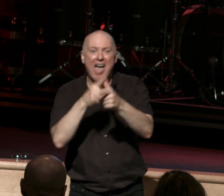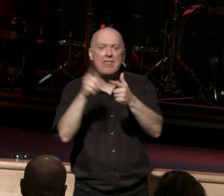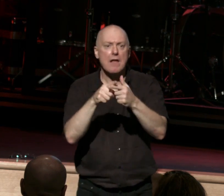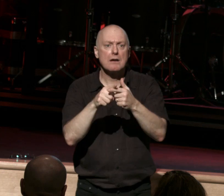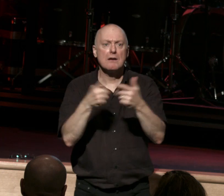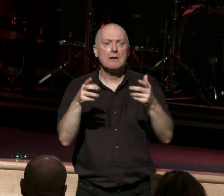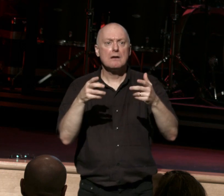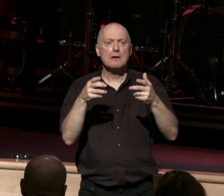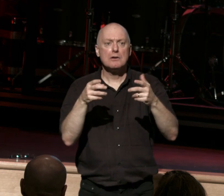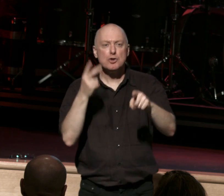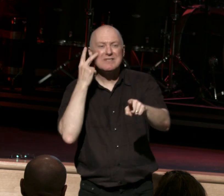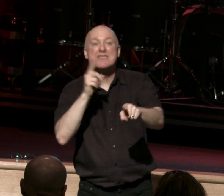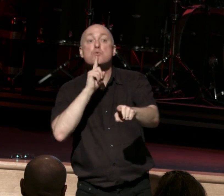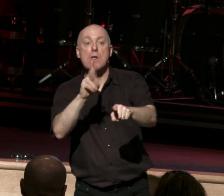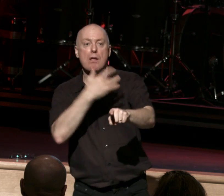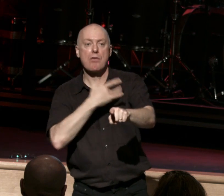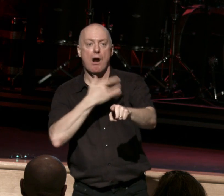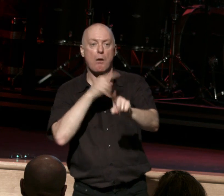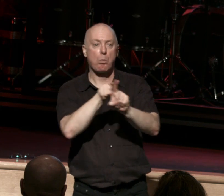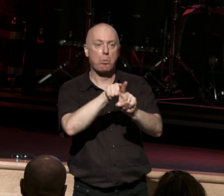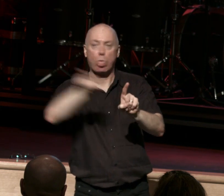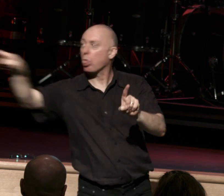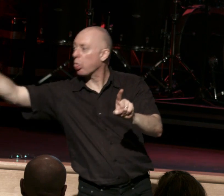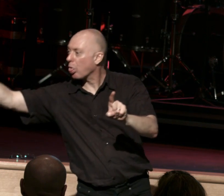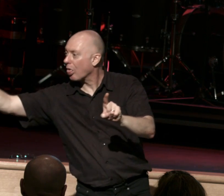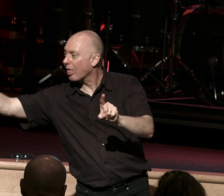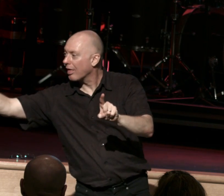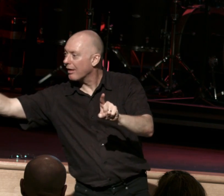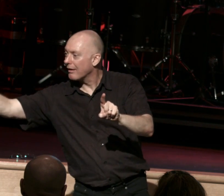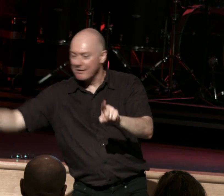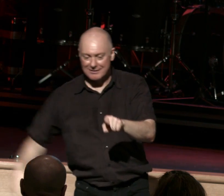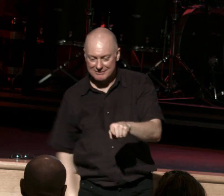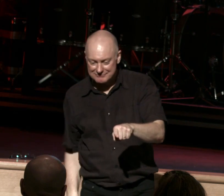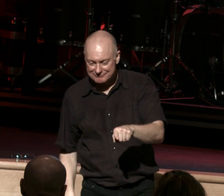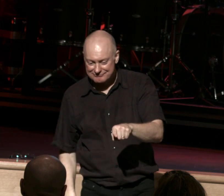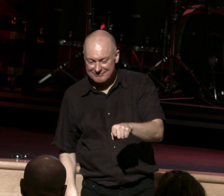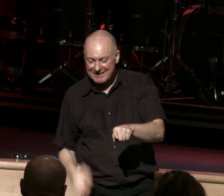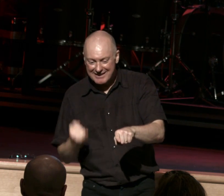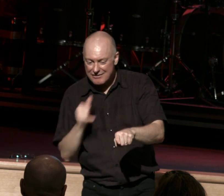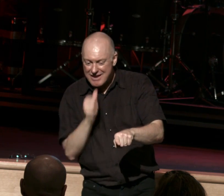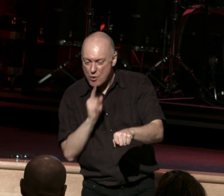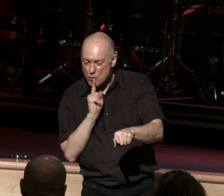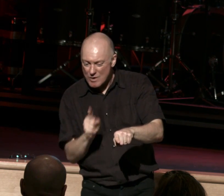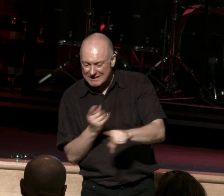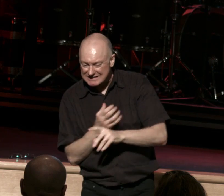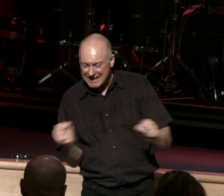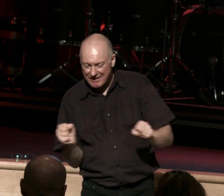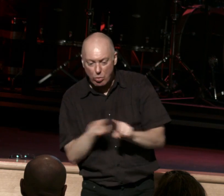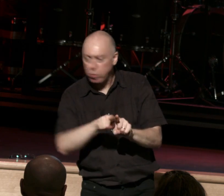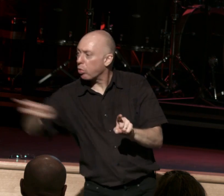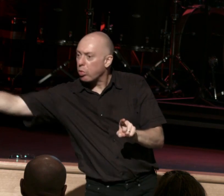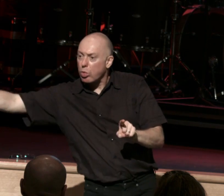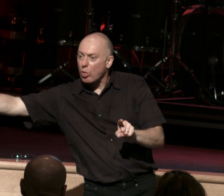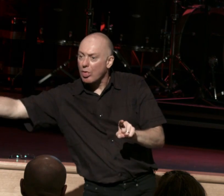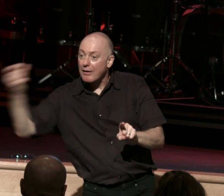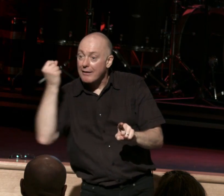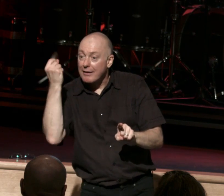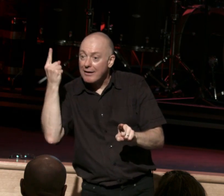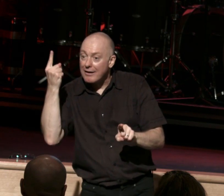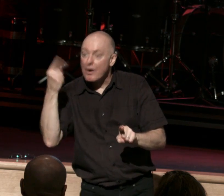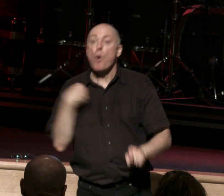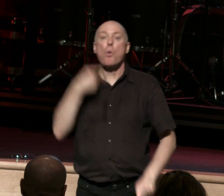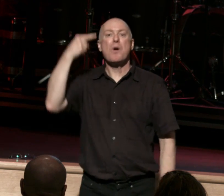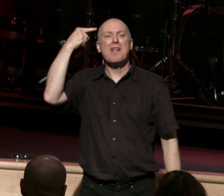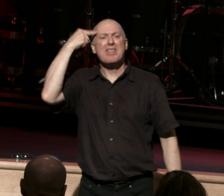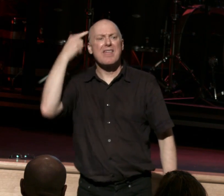in, and all of a sudden, we find out where their heart's at, and Jesus explains, when they're not legit, they will fall away. You see,